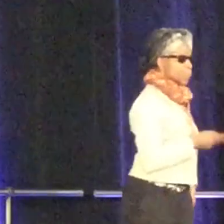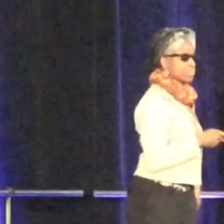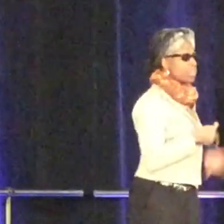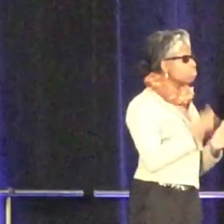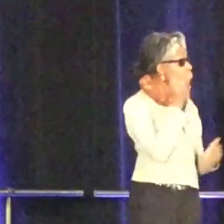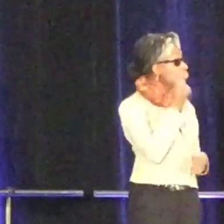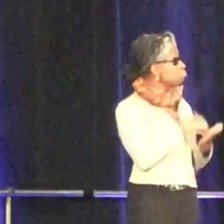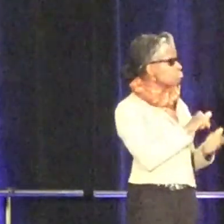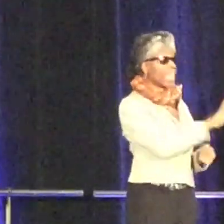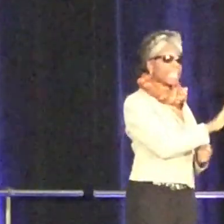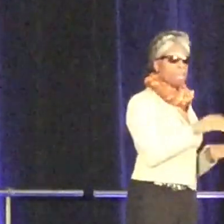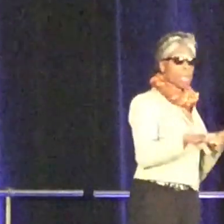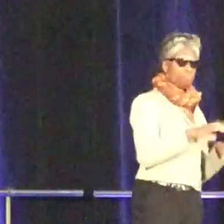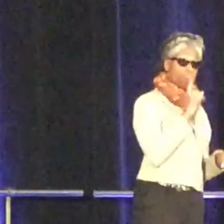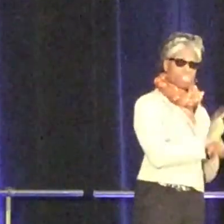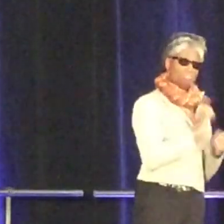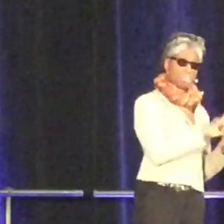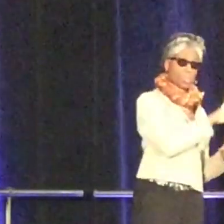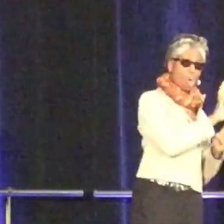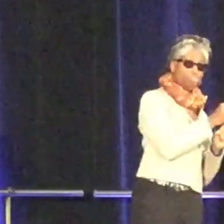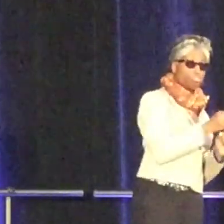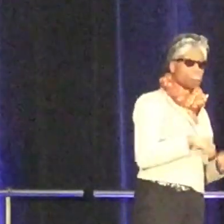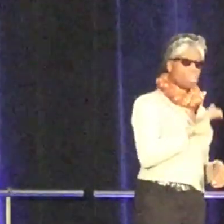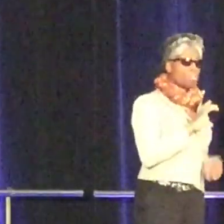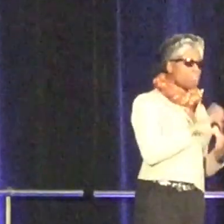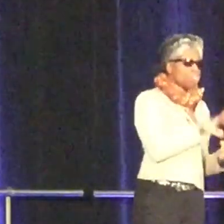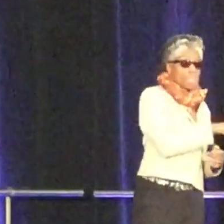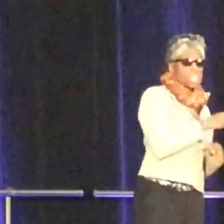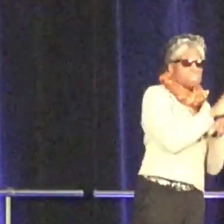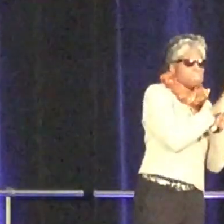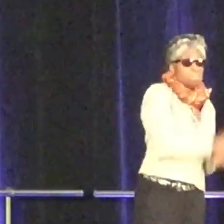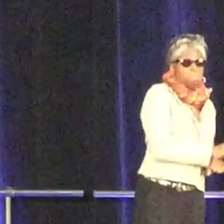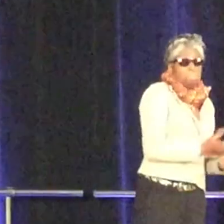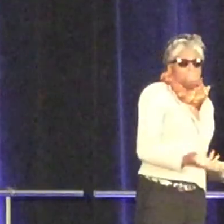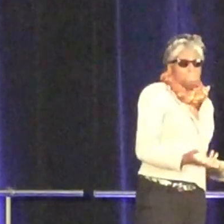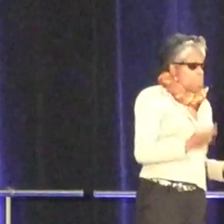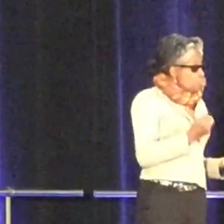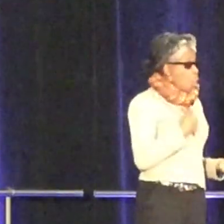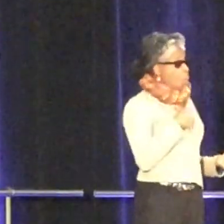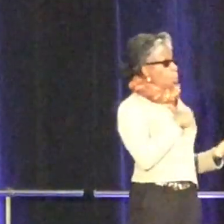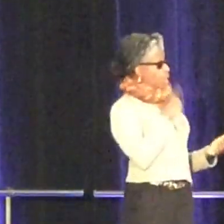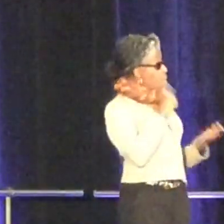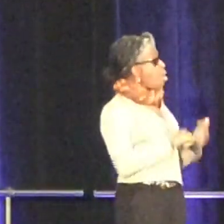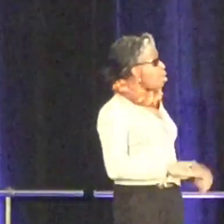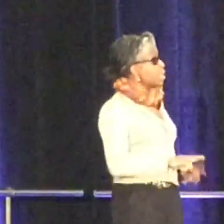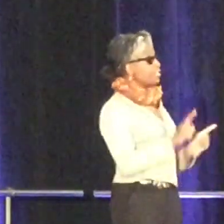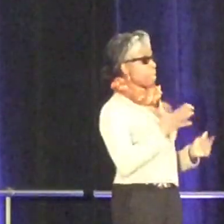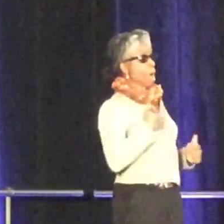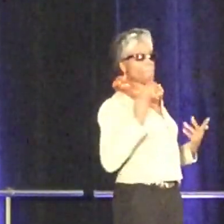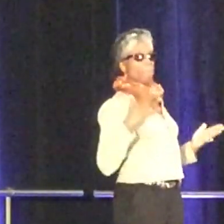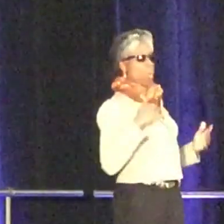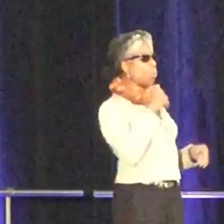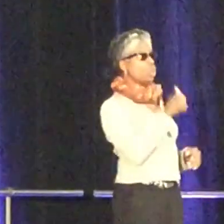not going to be negative with it. We're not going to be punitive with it. We're going to relate to our students differently. We're going to build on the cultural assets that